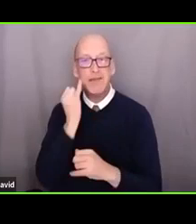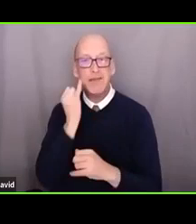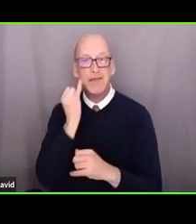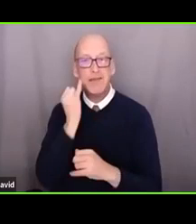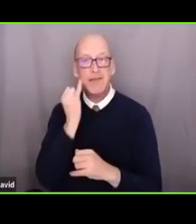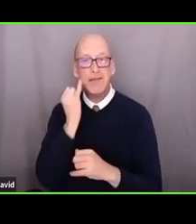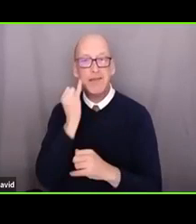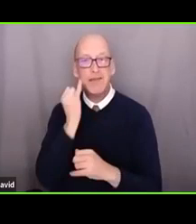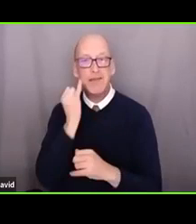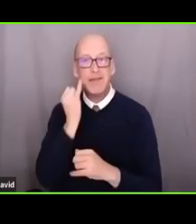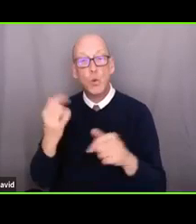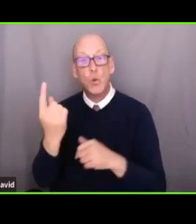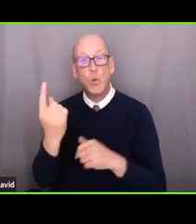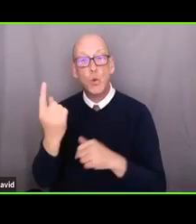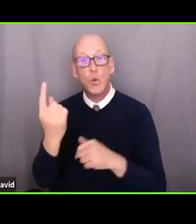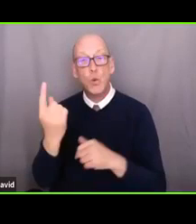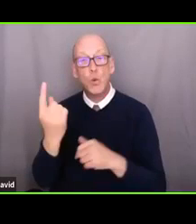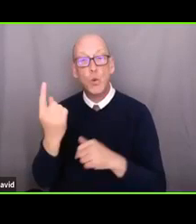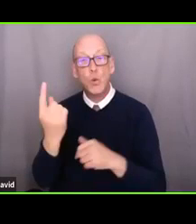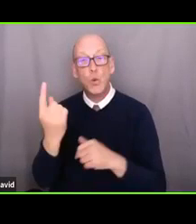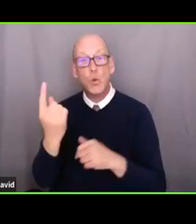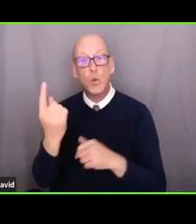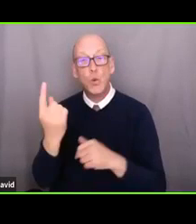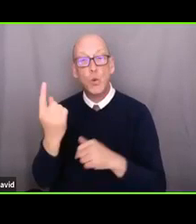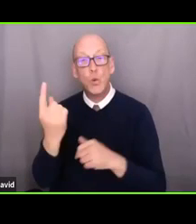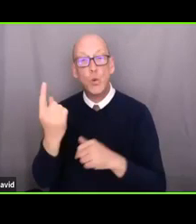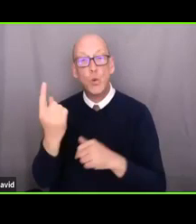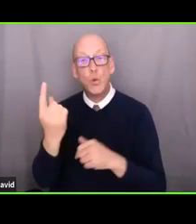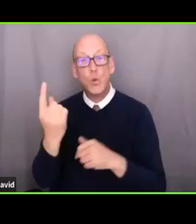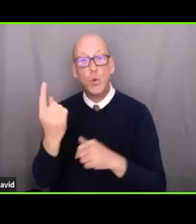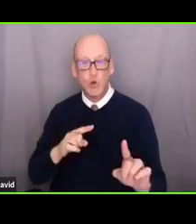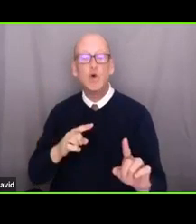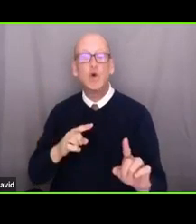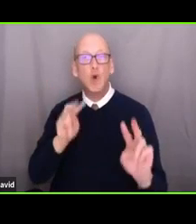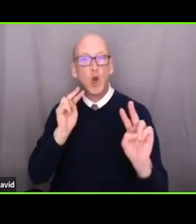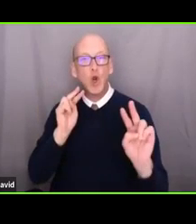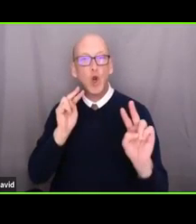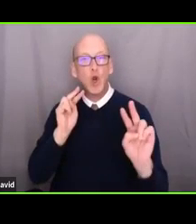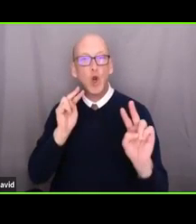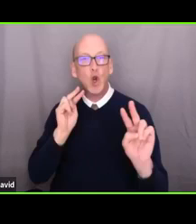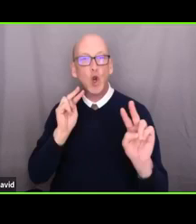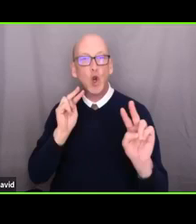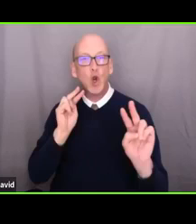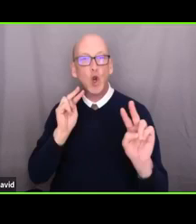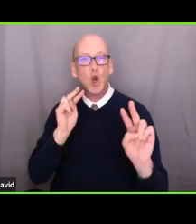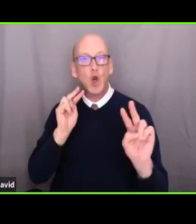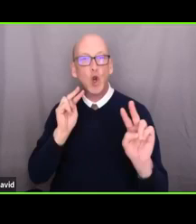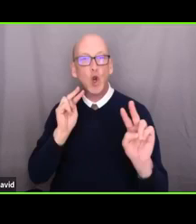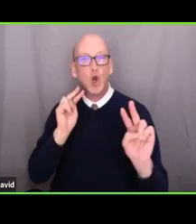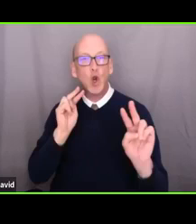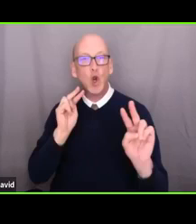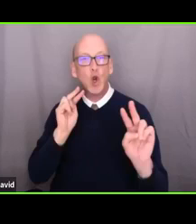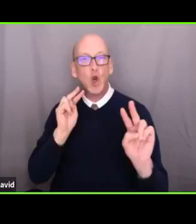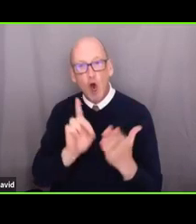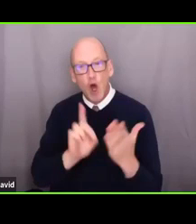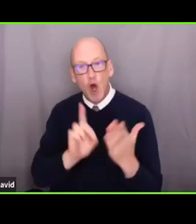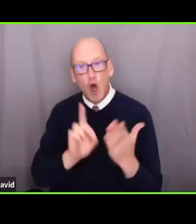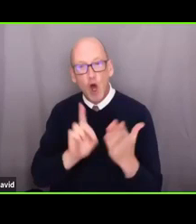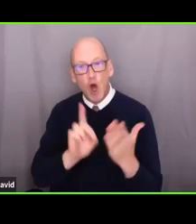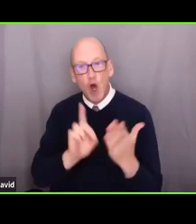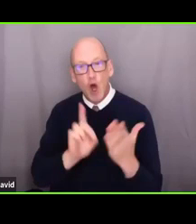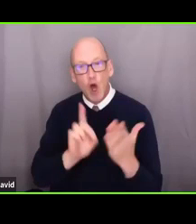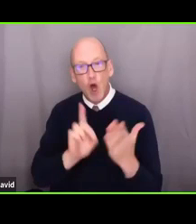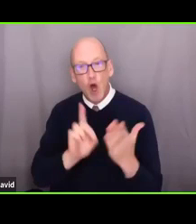of the things that the governor's directive is looking at is a diagram or drawing of their facility and how they're actually